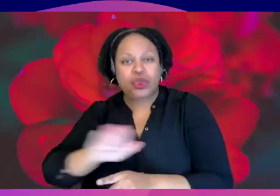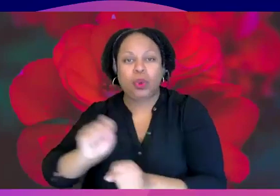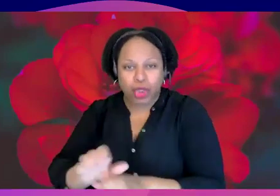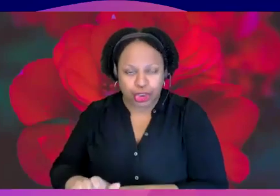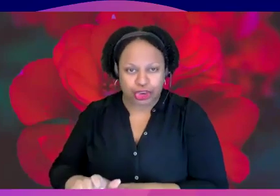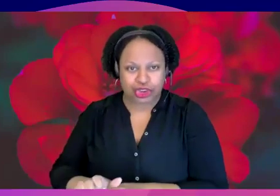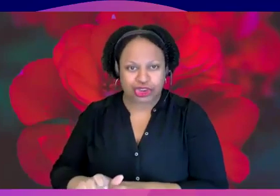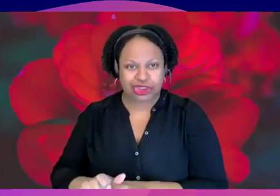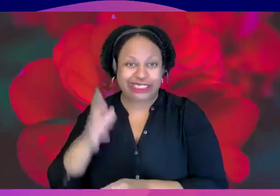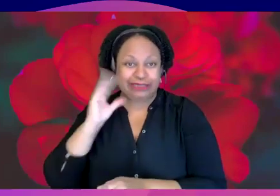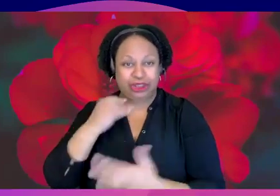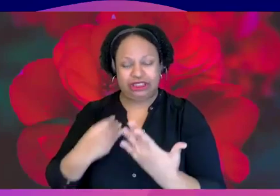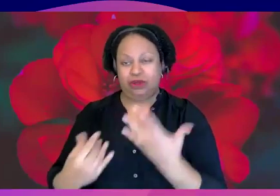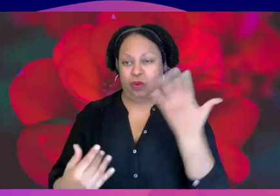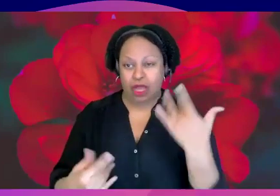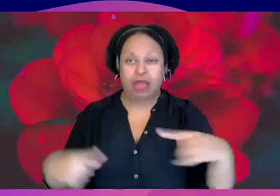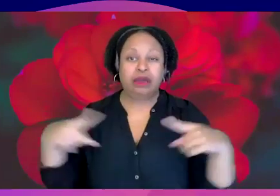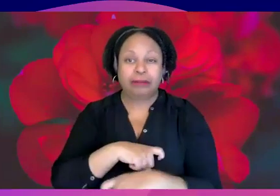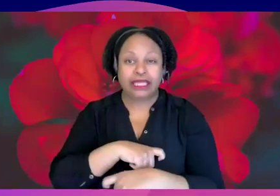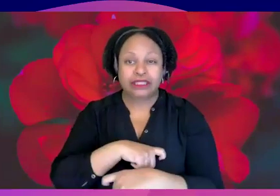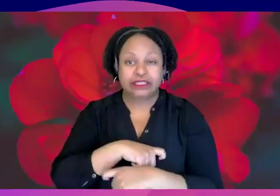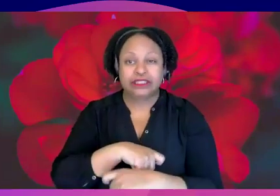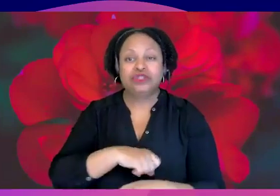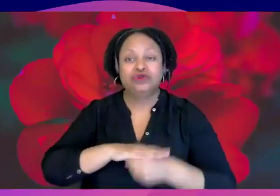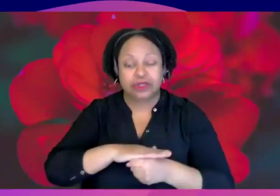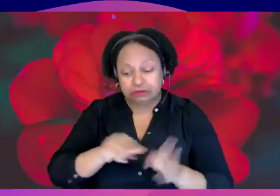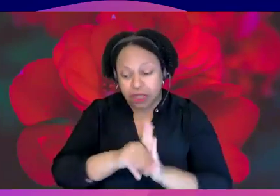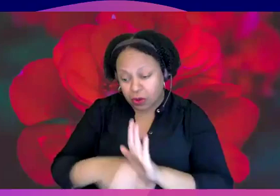workers because of the complex stress model.